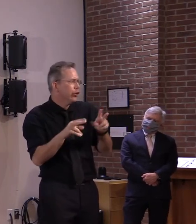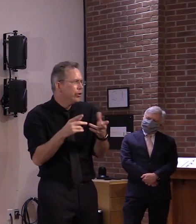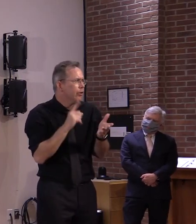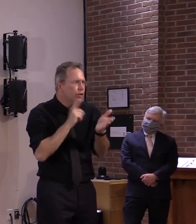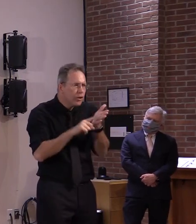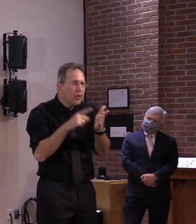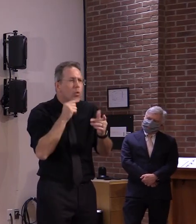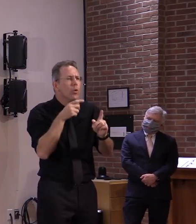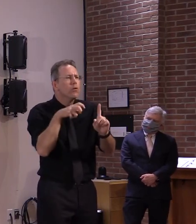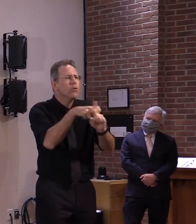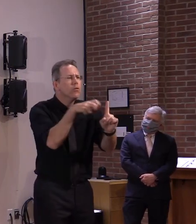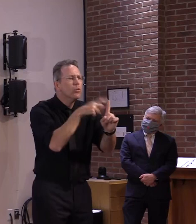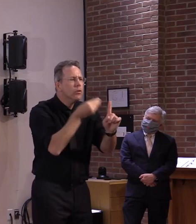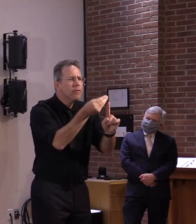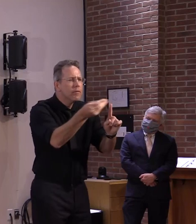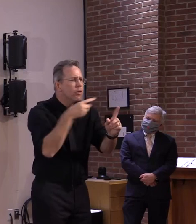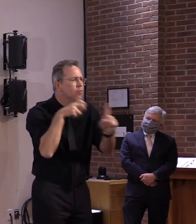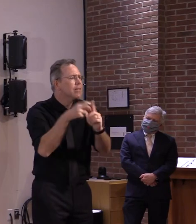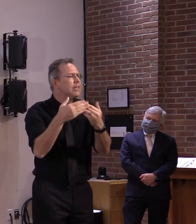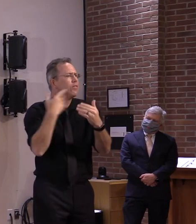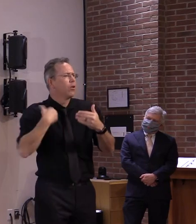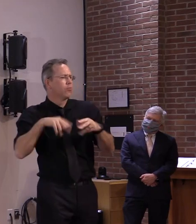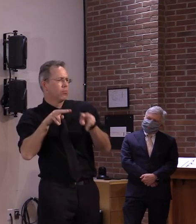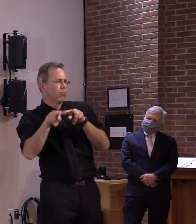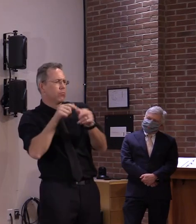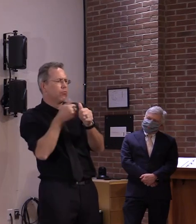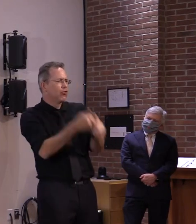ratio. The